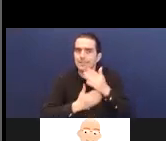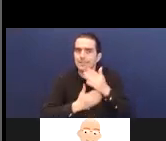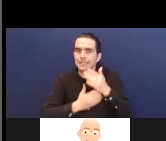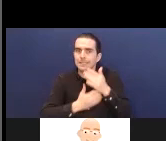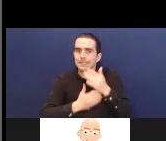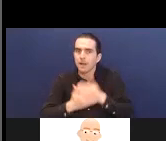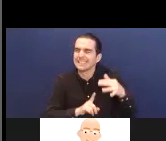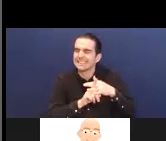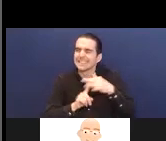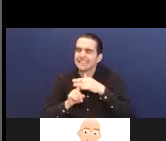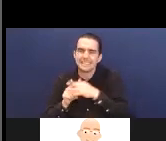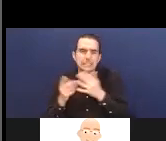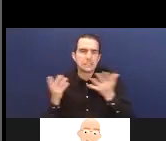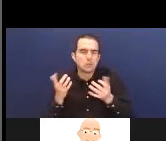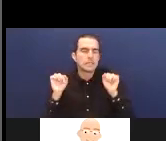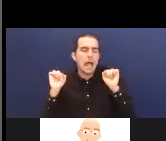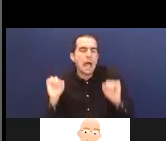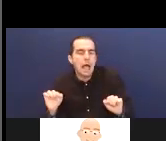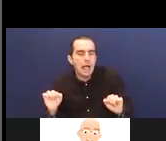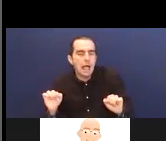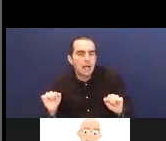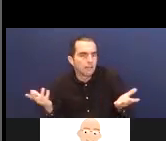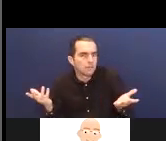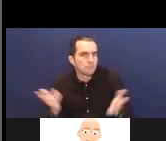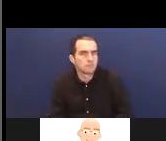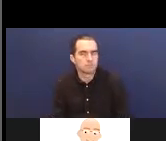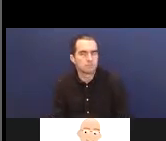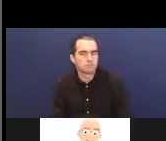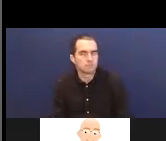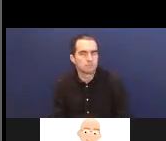with disabilities.